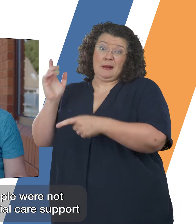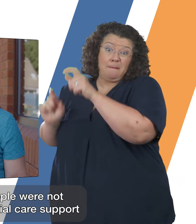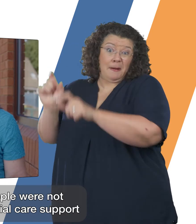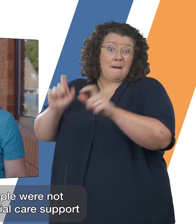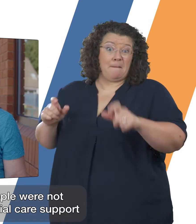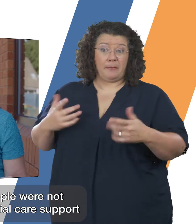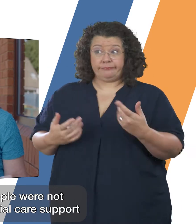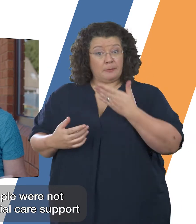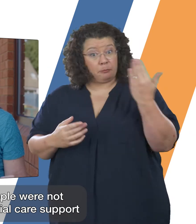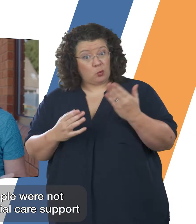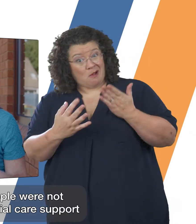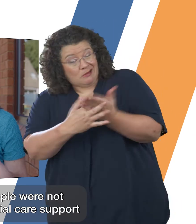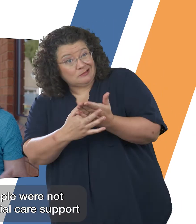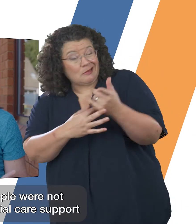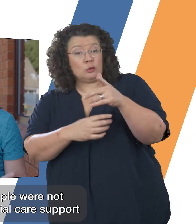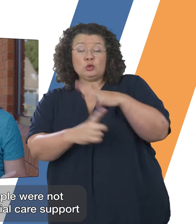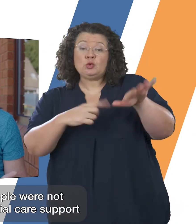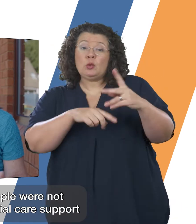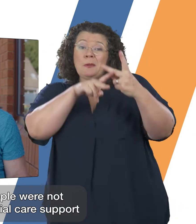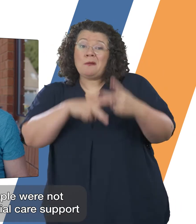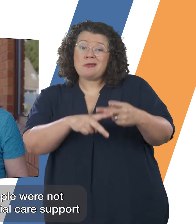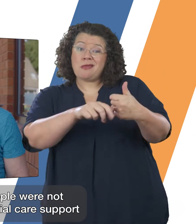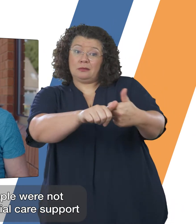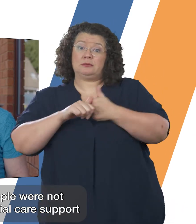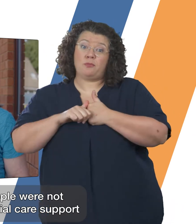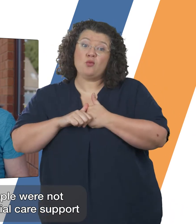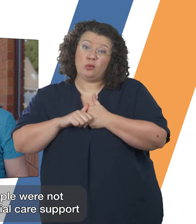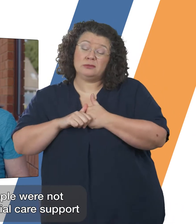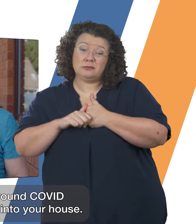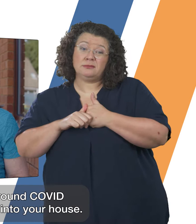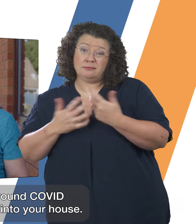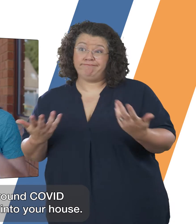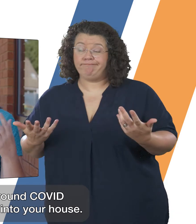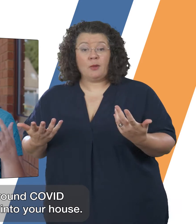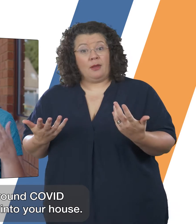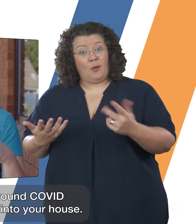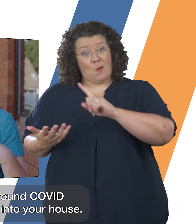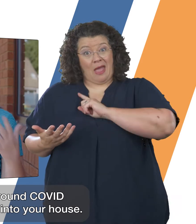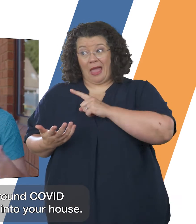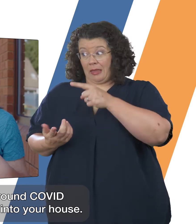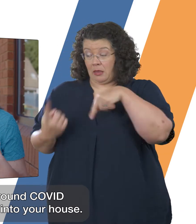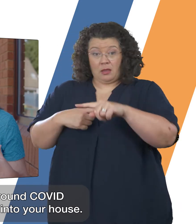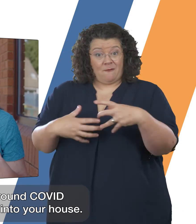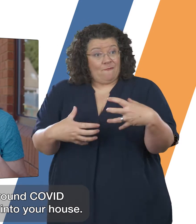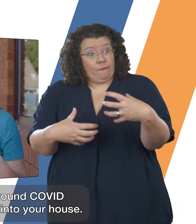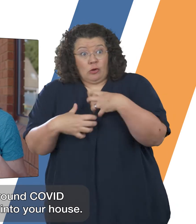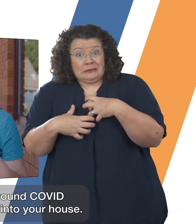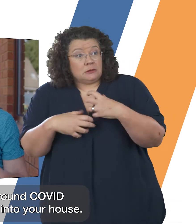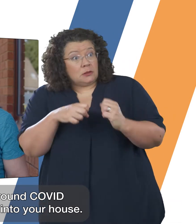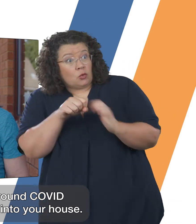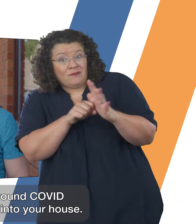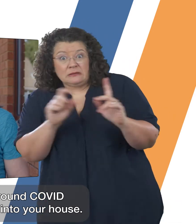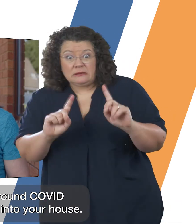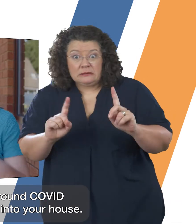getting access to social care support because of fears around